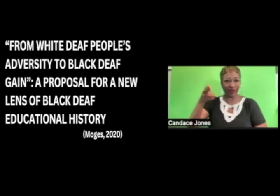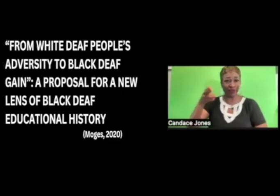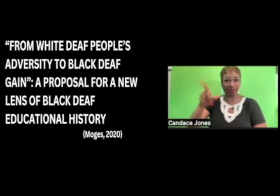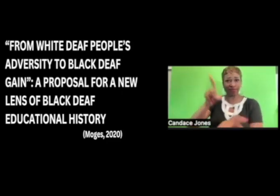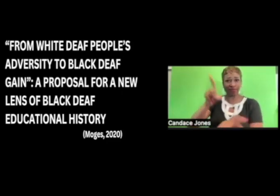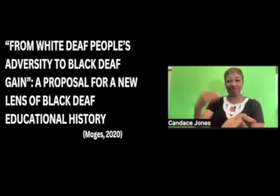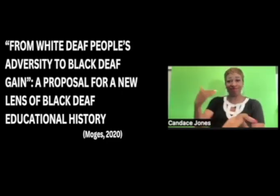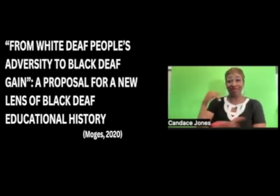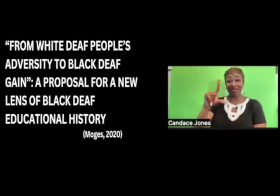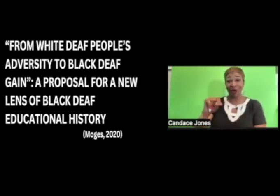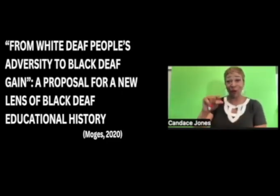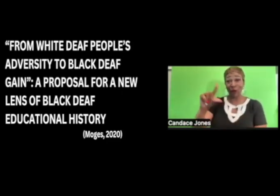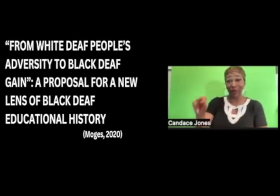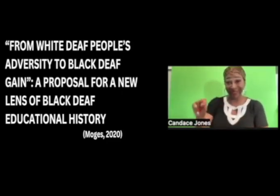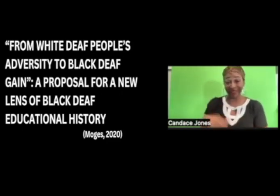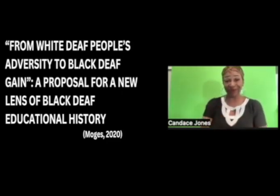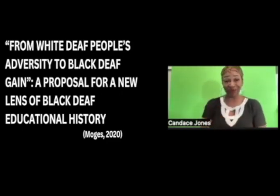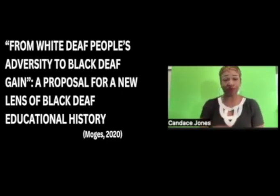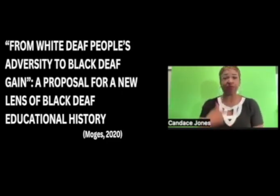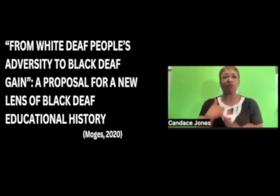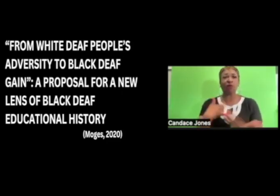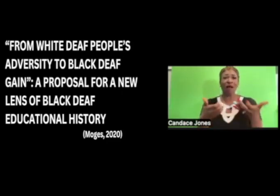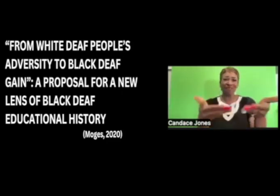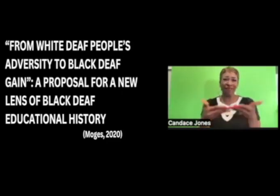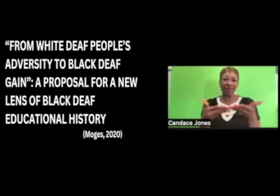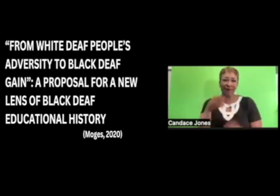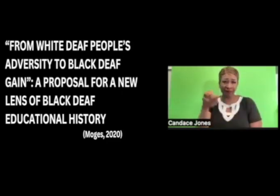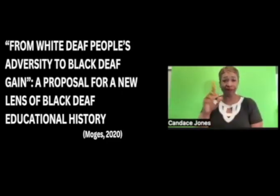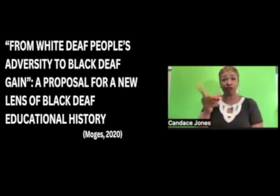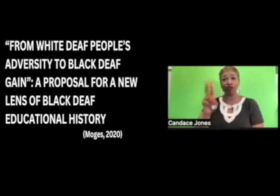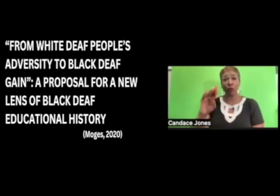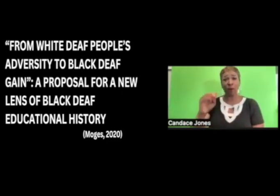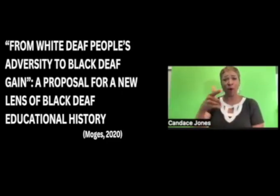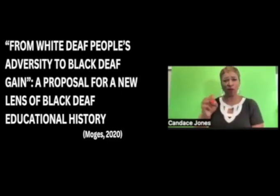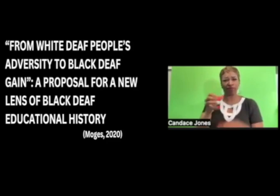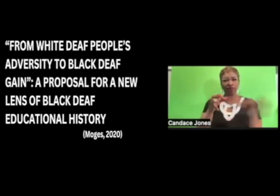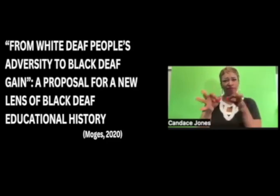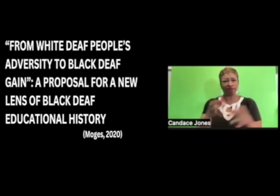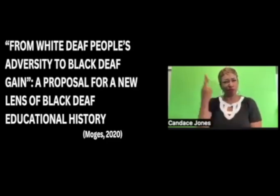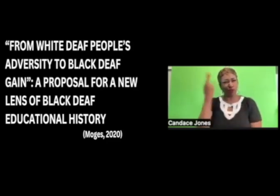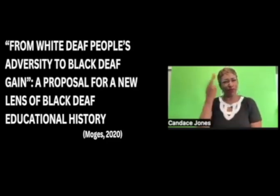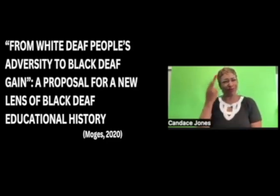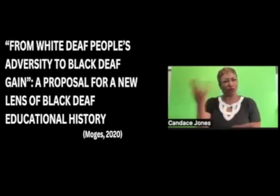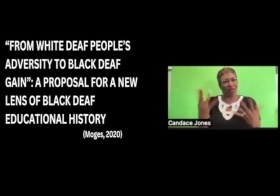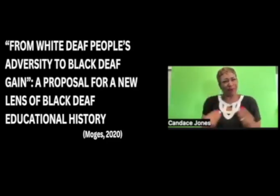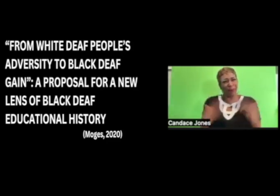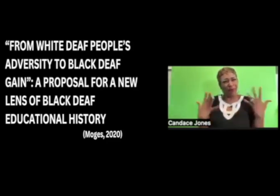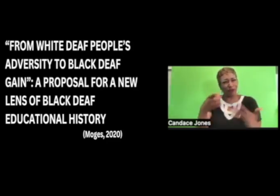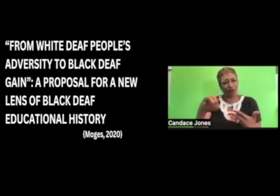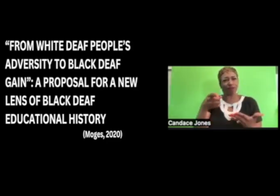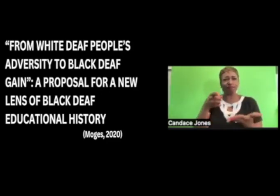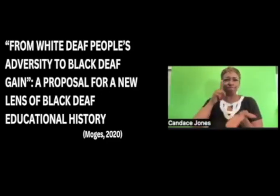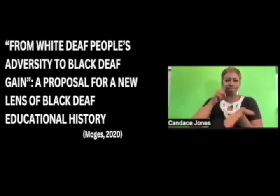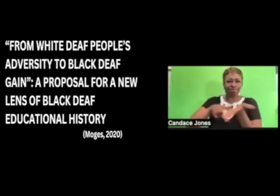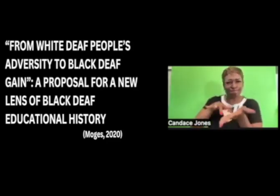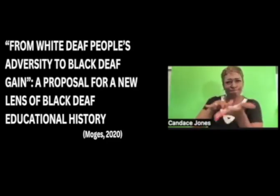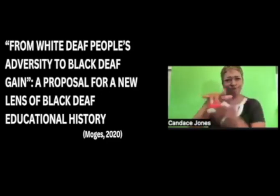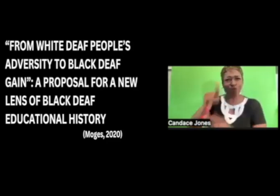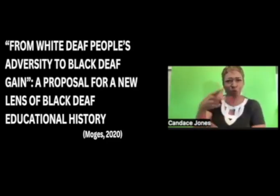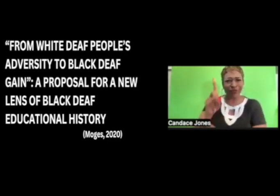a lens from a historical perspective. This was published in 2020 by Dr. Mogs. And I wanted to ask